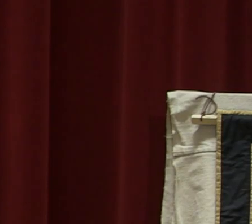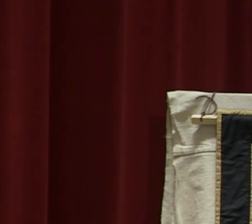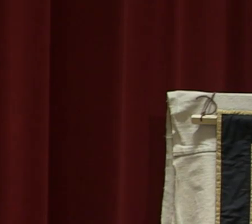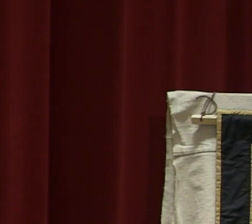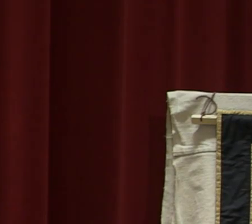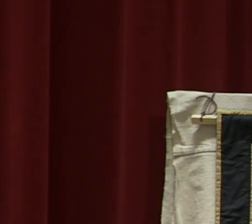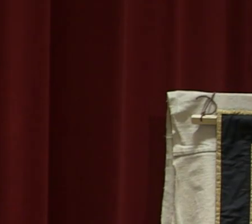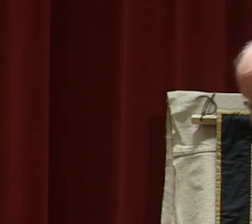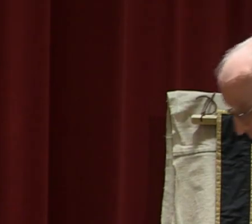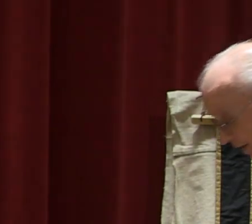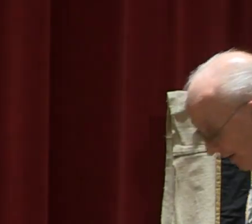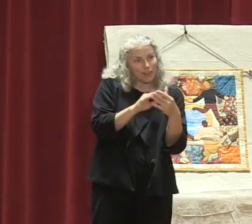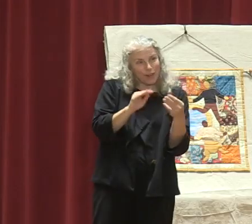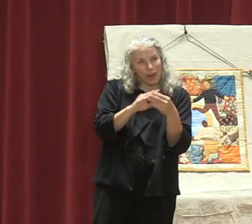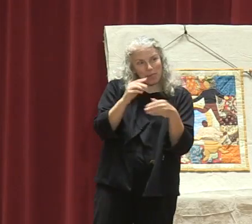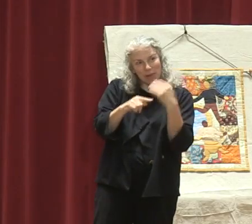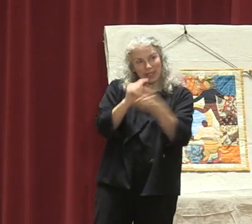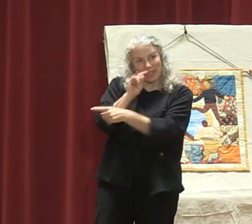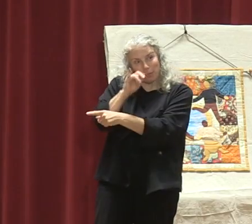rather interesting story.